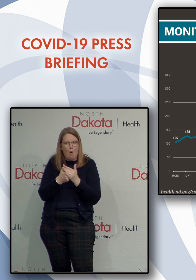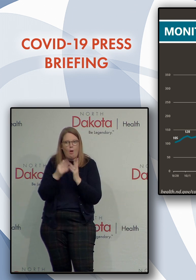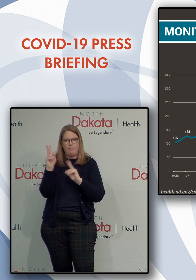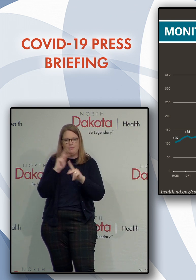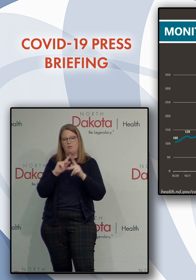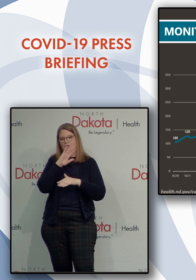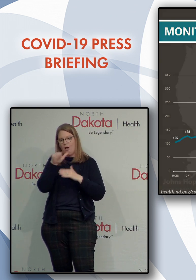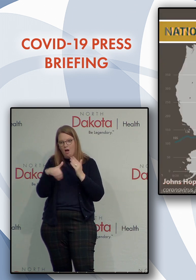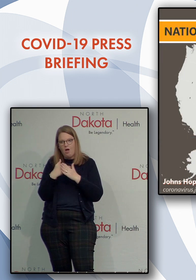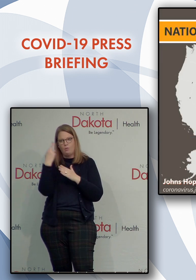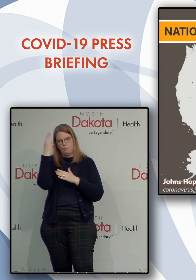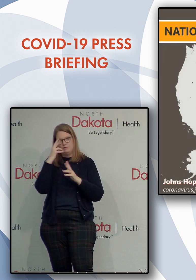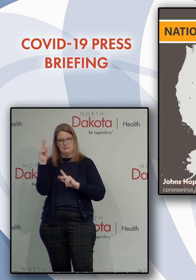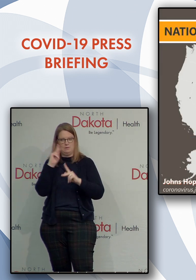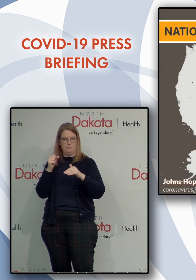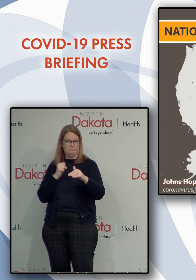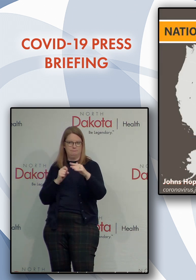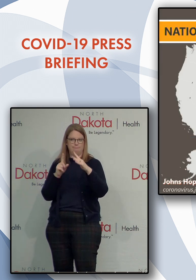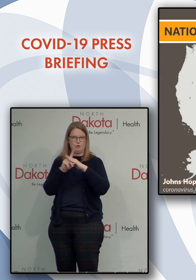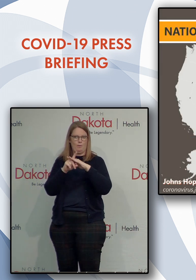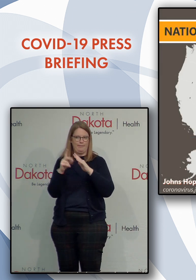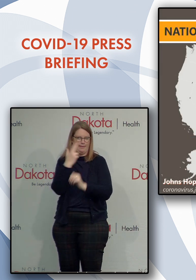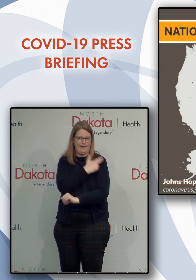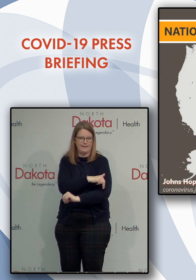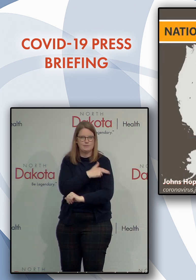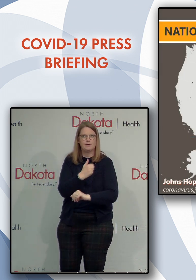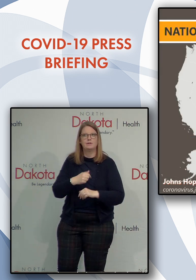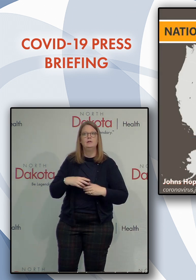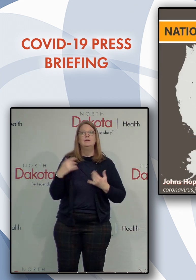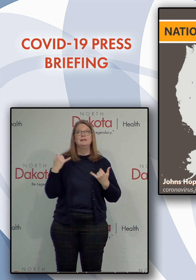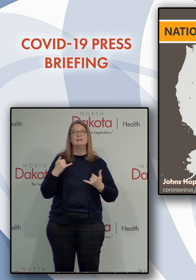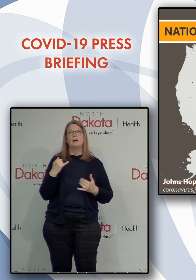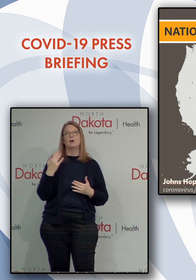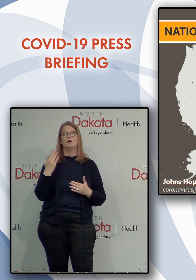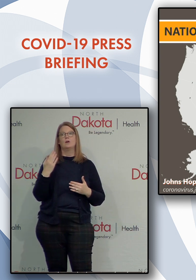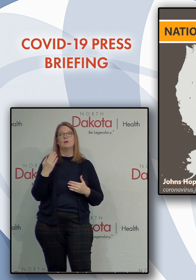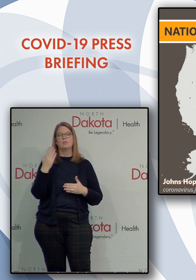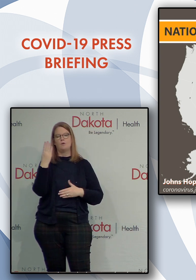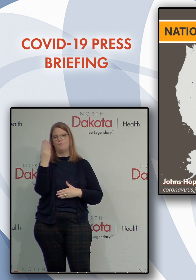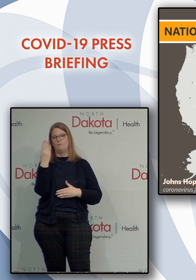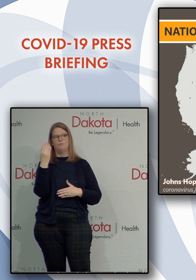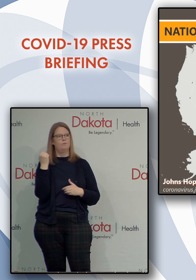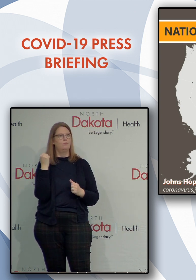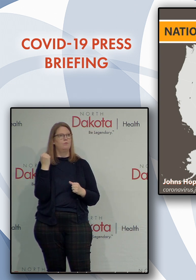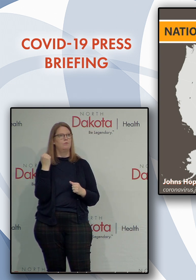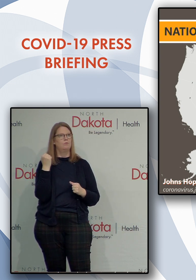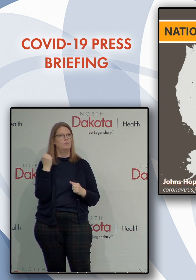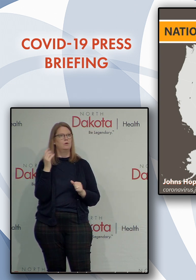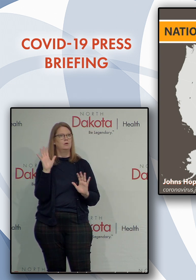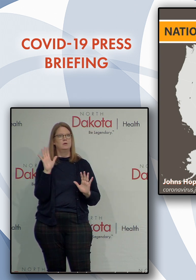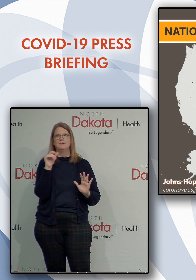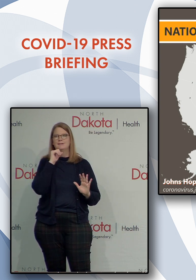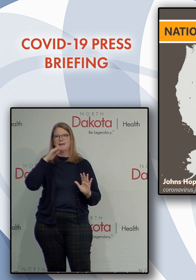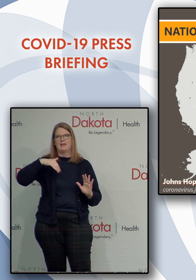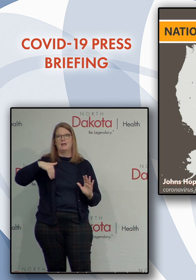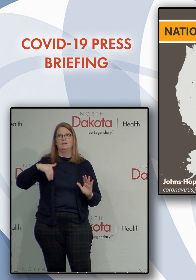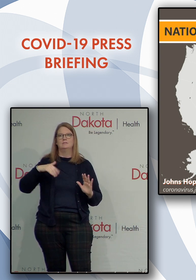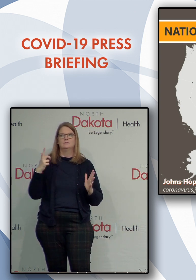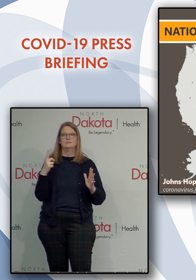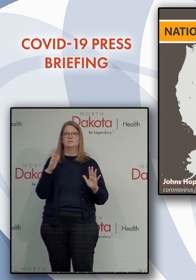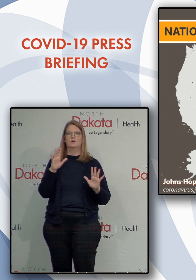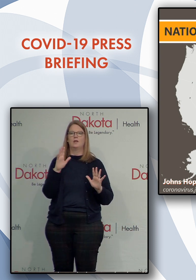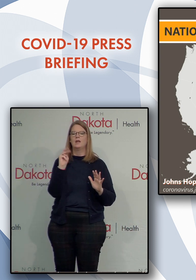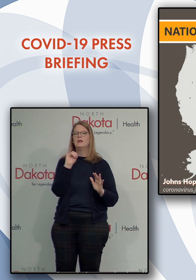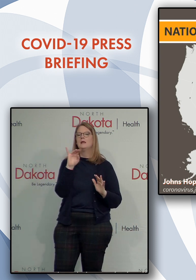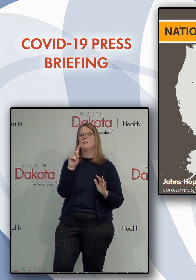look at the 14-day rolling average, or even before we do the 14-day, we're not going to go there yet. We're just going to take a look at